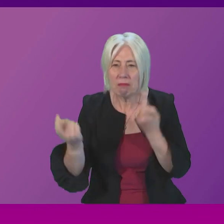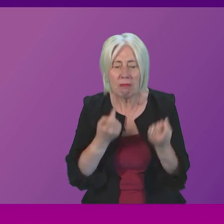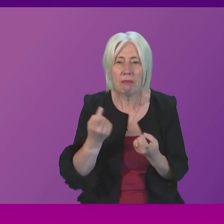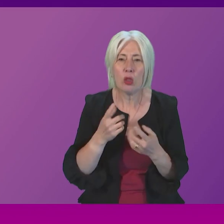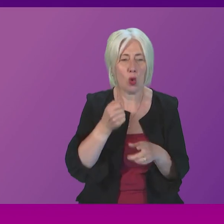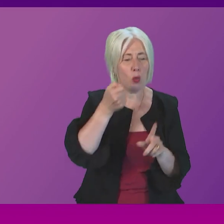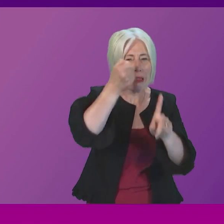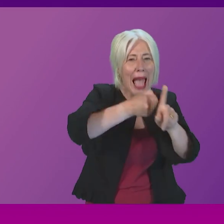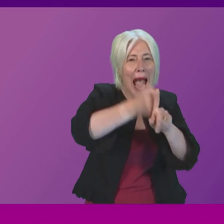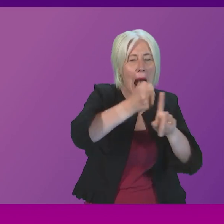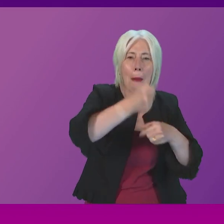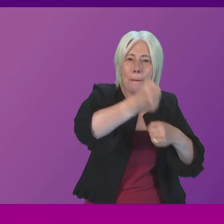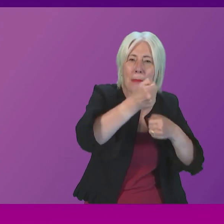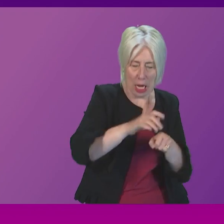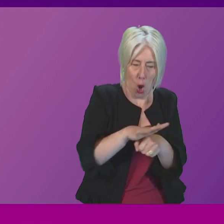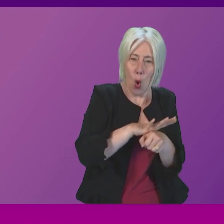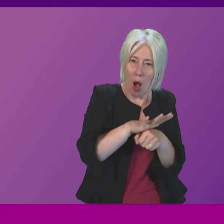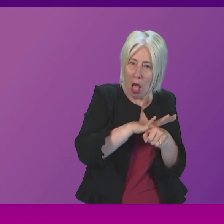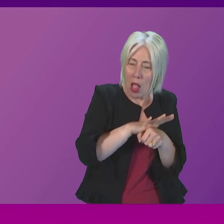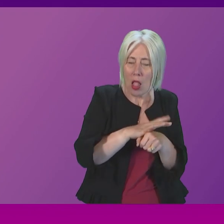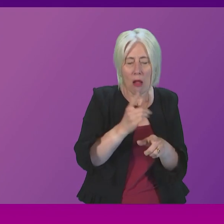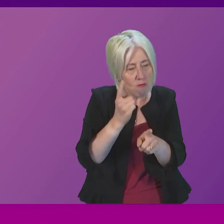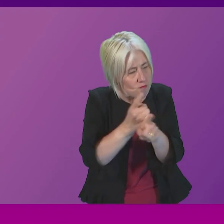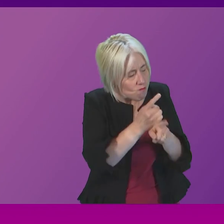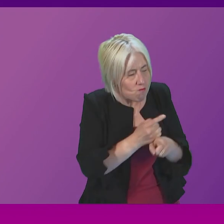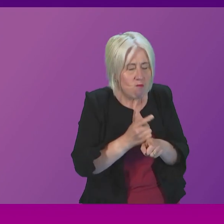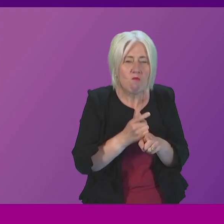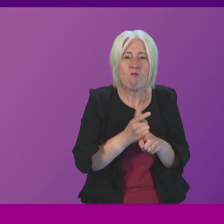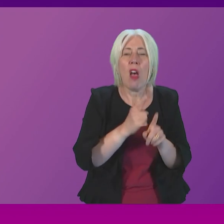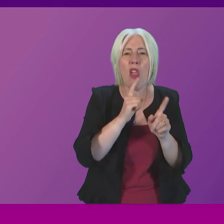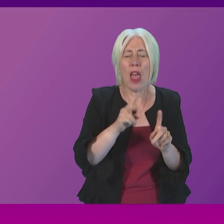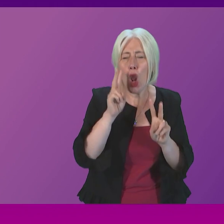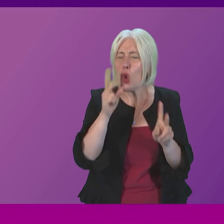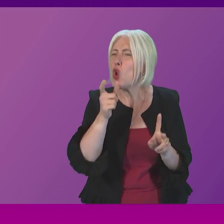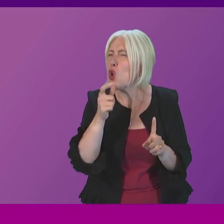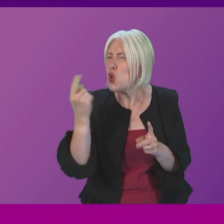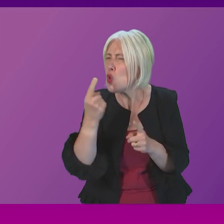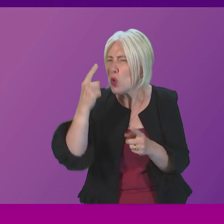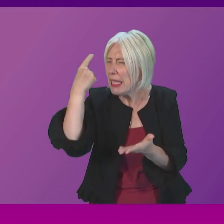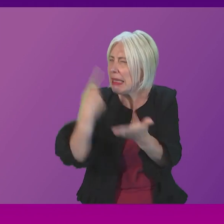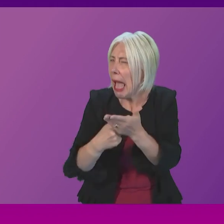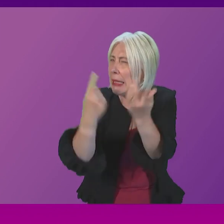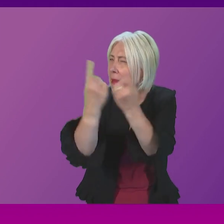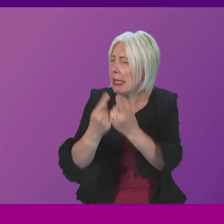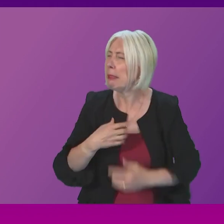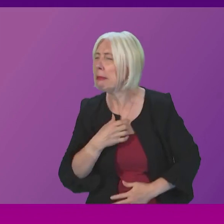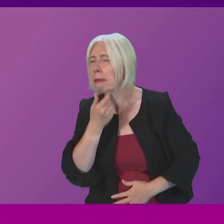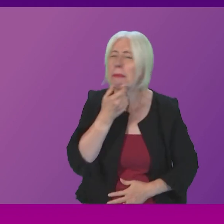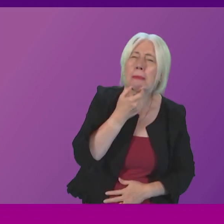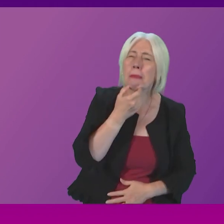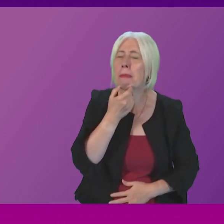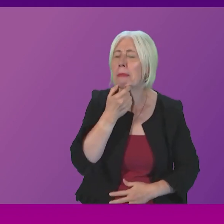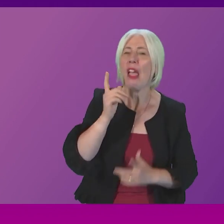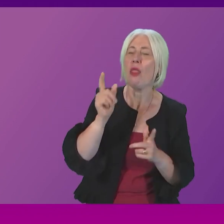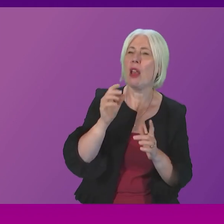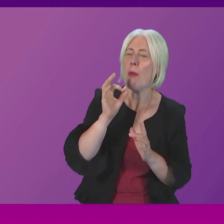from campaigning at local level and chatting to actually looking at who the decision makers were. And every time I tried to